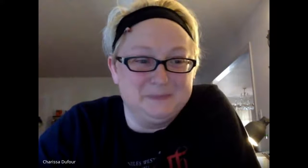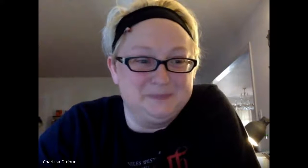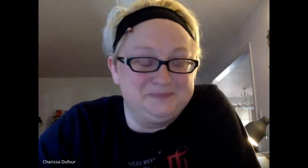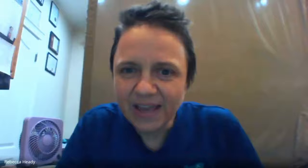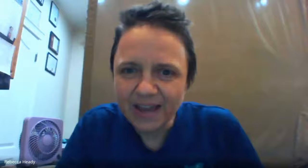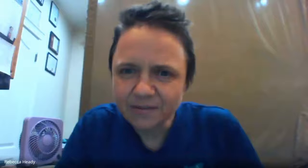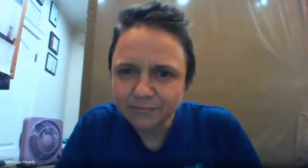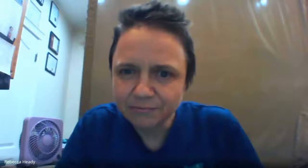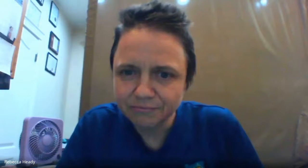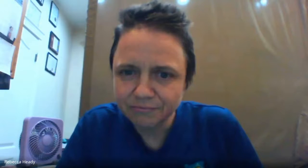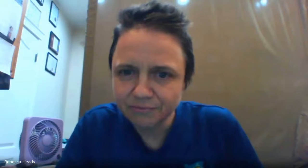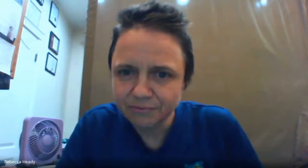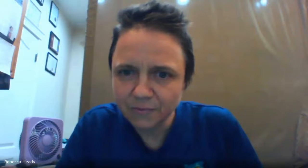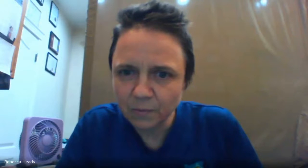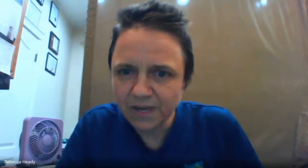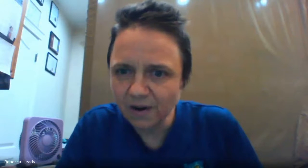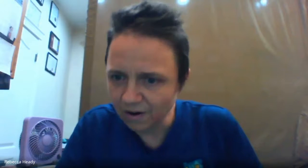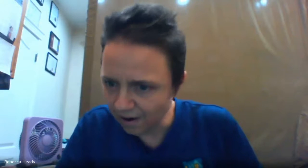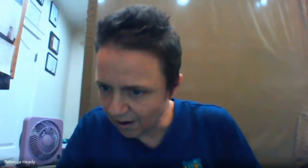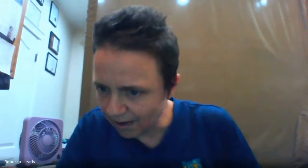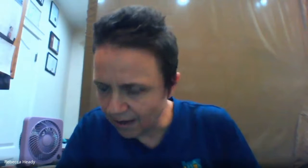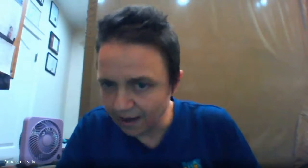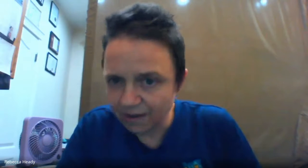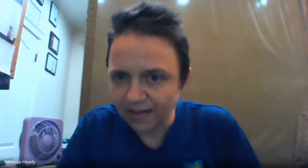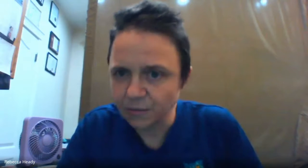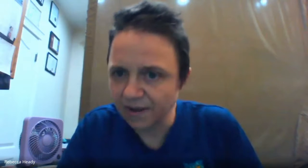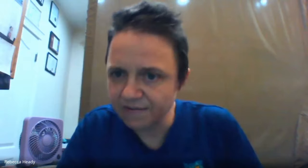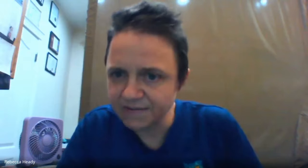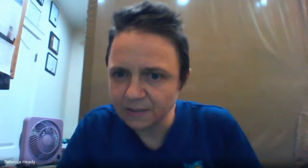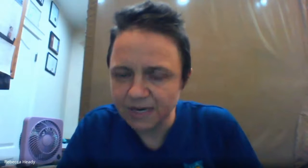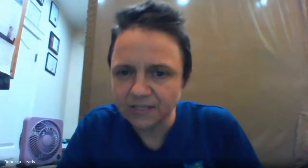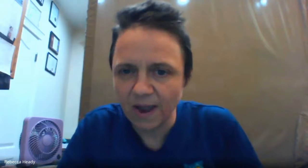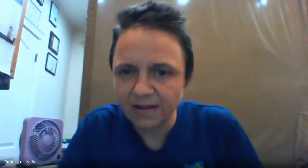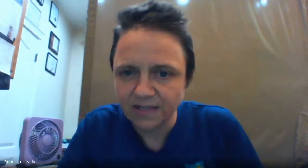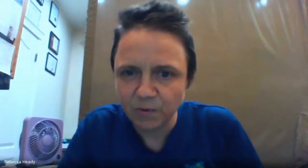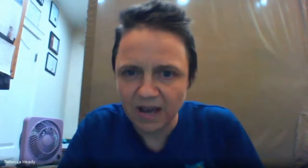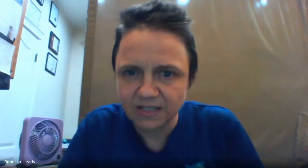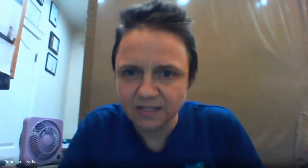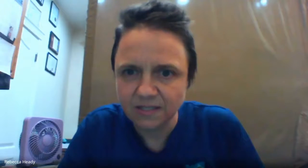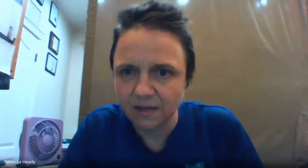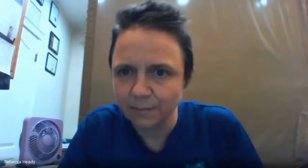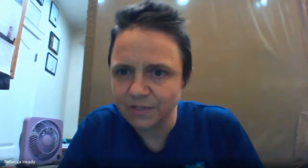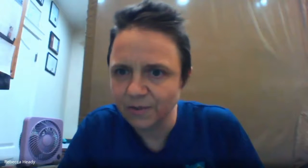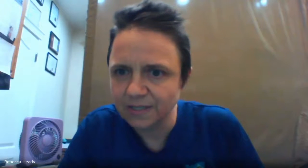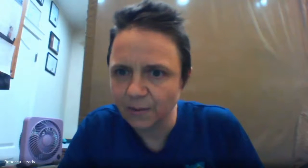Okay, we are on. Okay, so we got 15 minutes. So I'd like to practice doing some of these